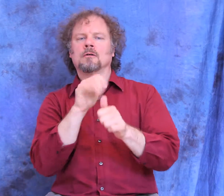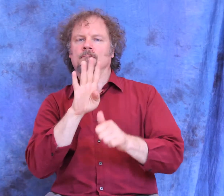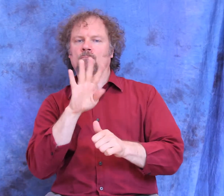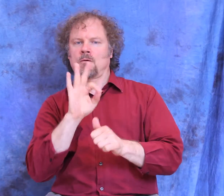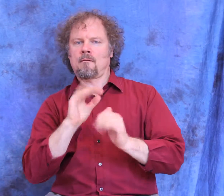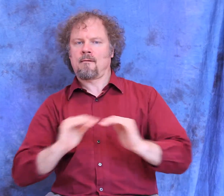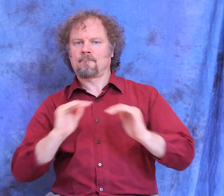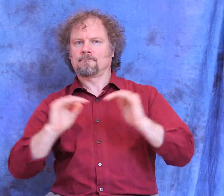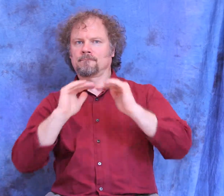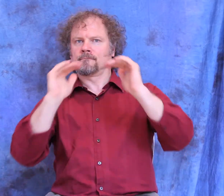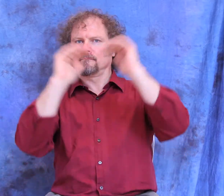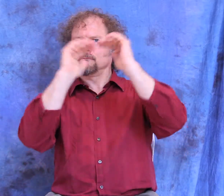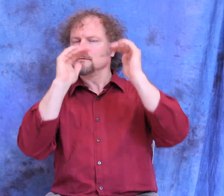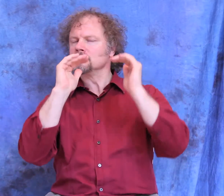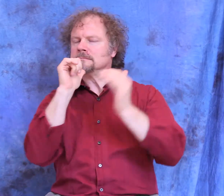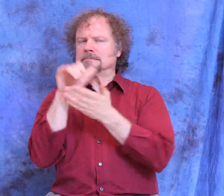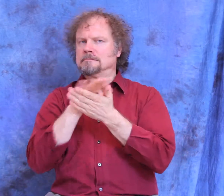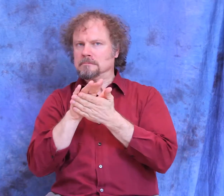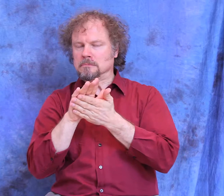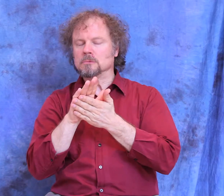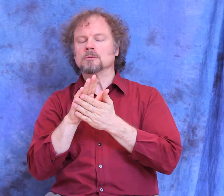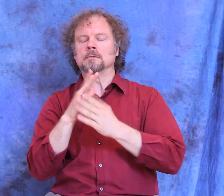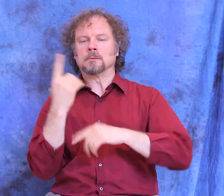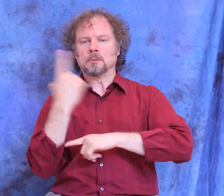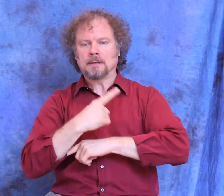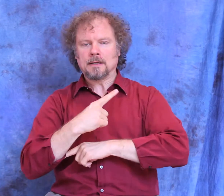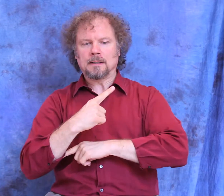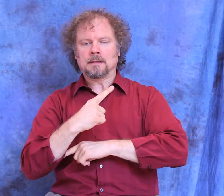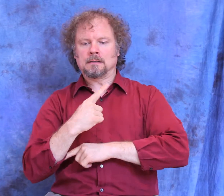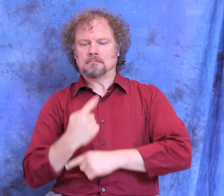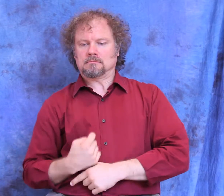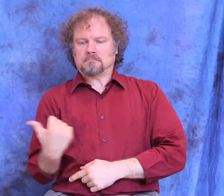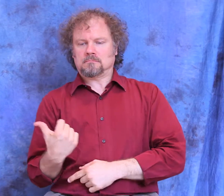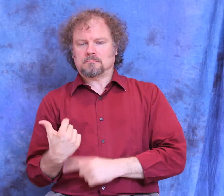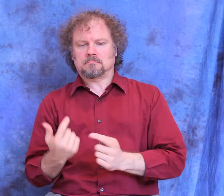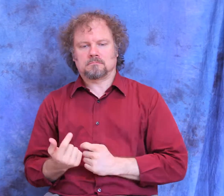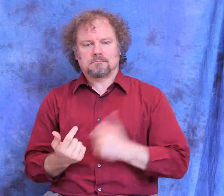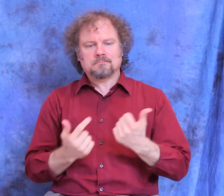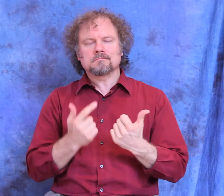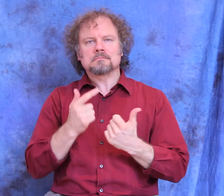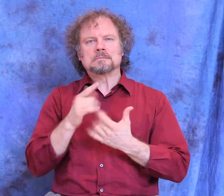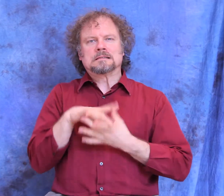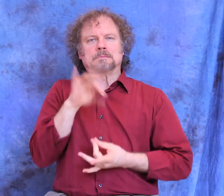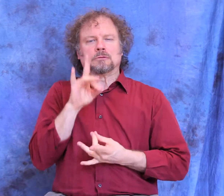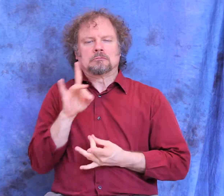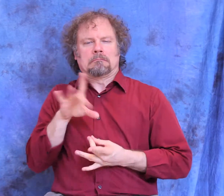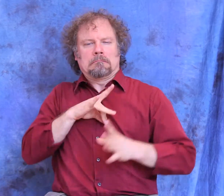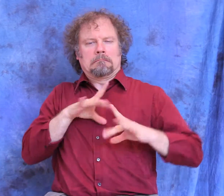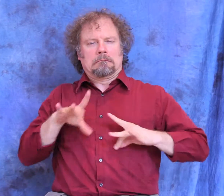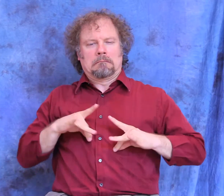impurity, so that day by day we would shed some of our spiritual contamination and then be ready to receive the